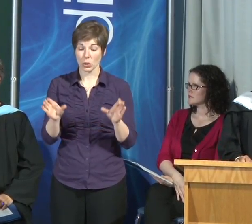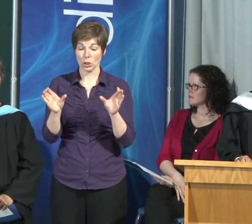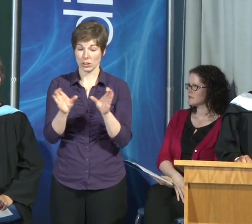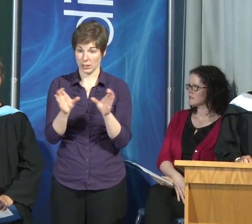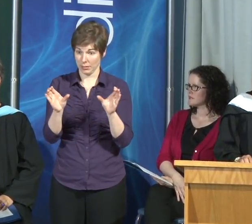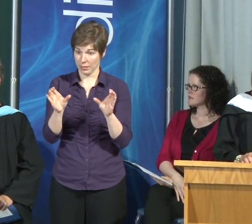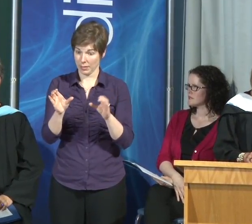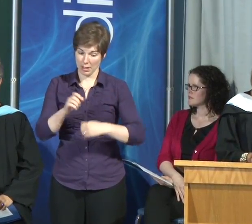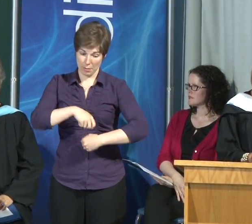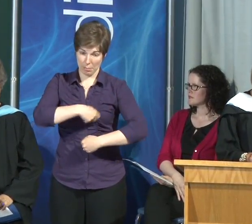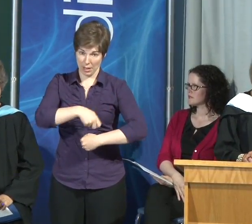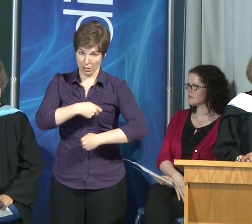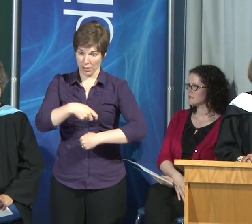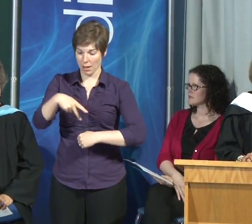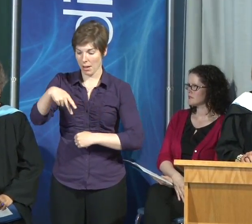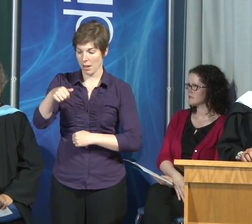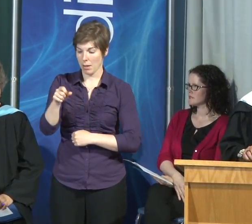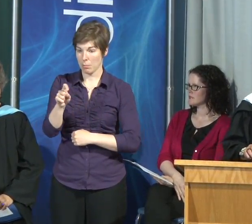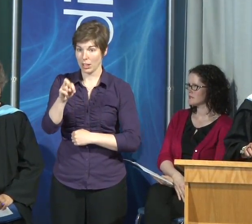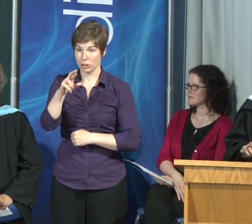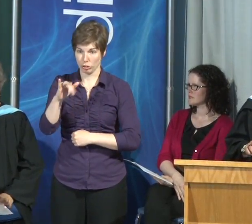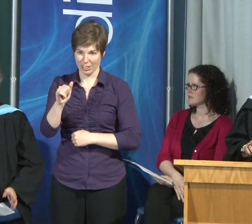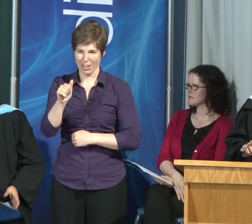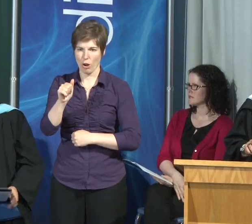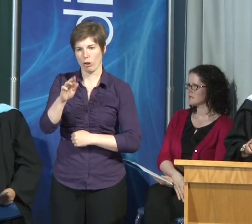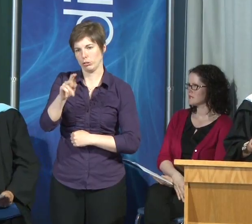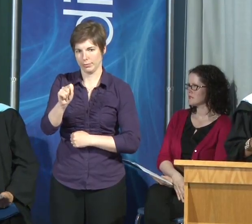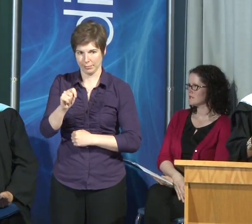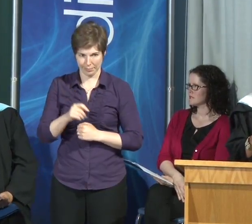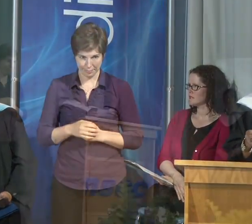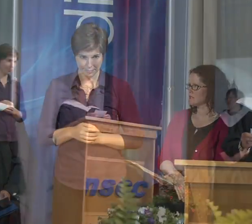in Baking and Pastry Arts,